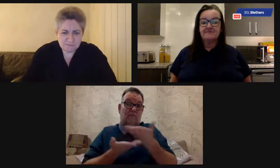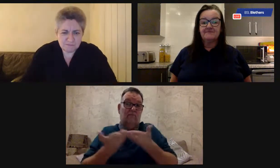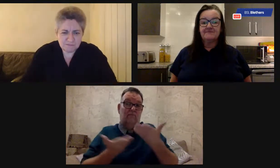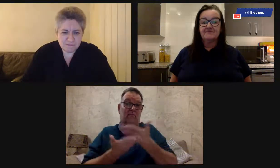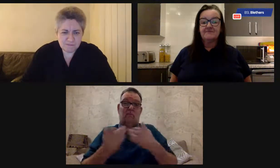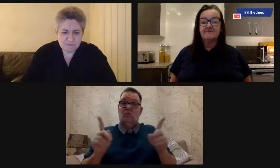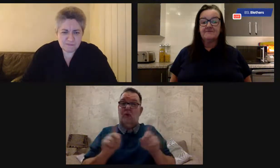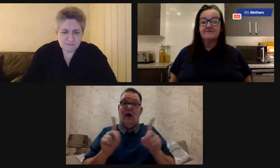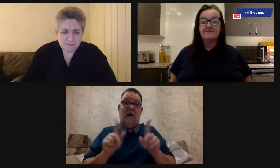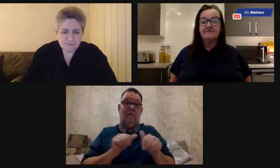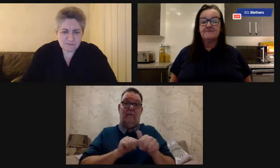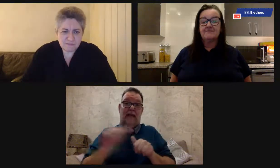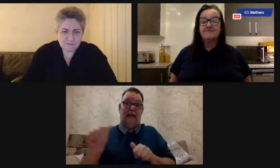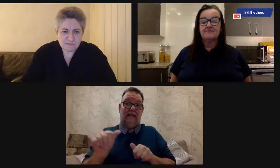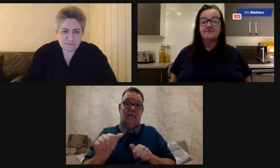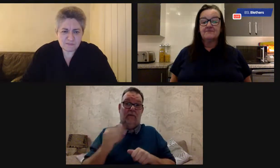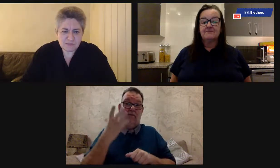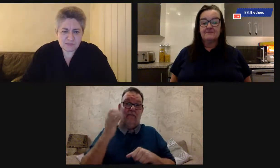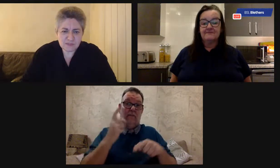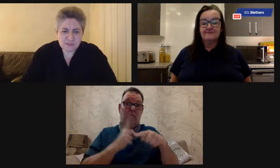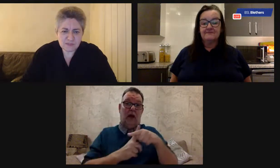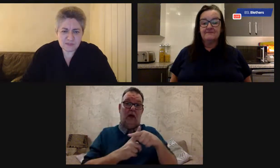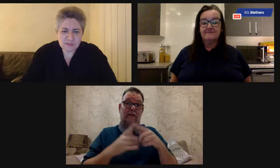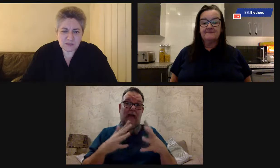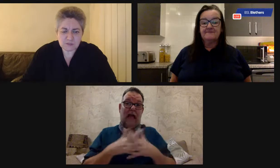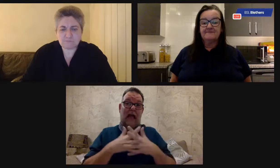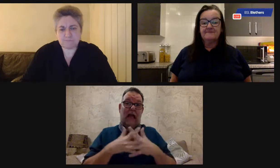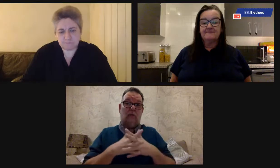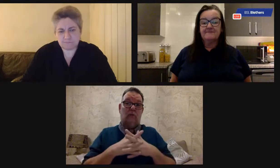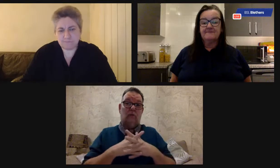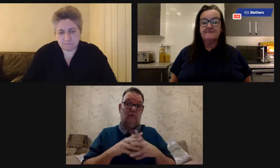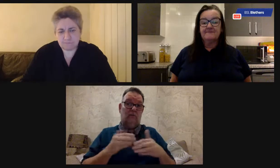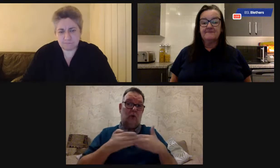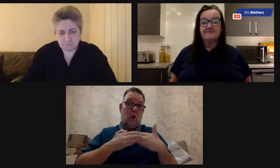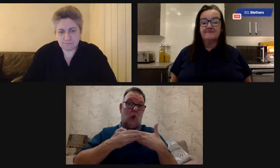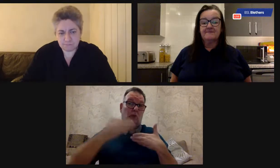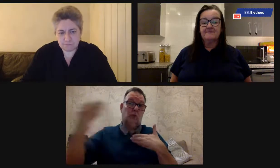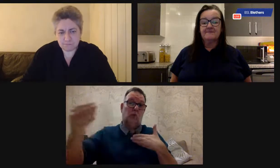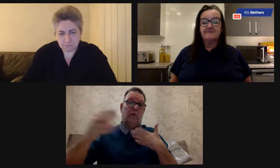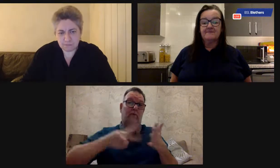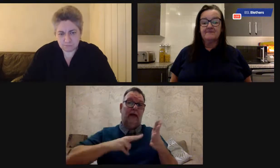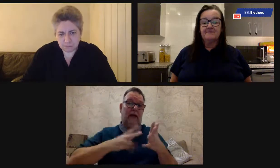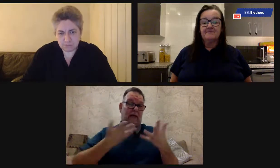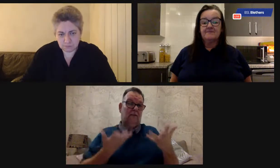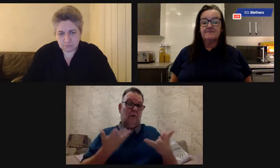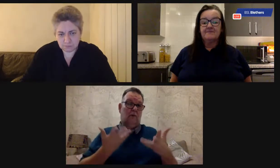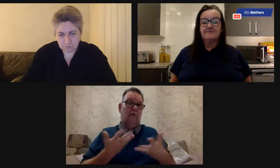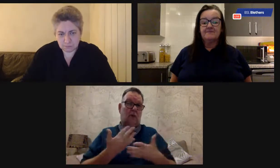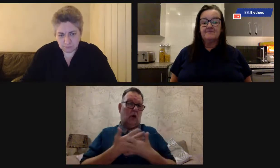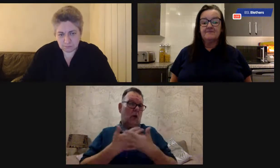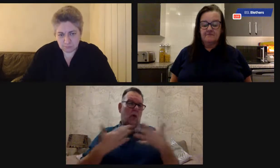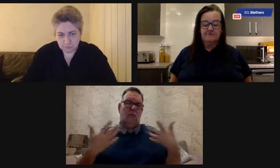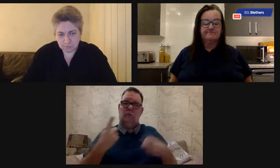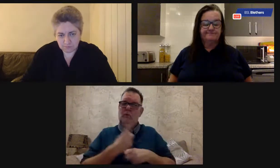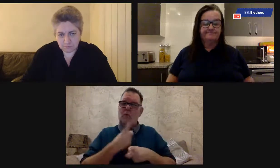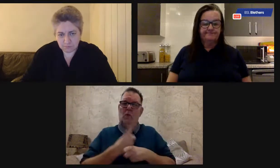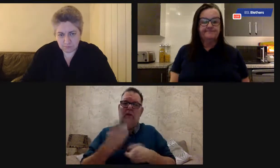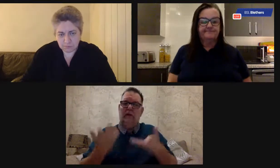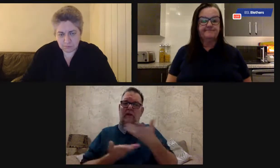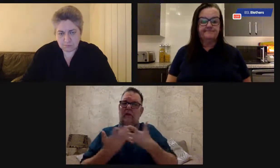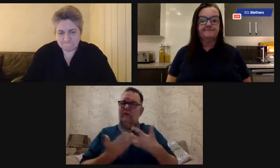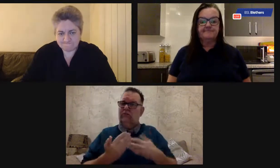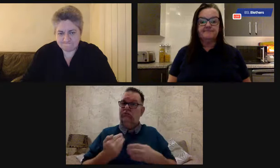Well, at the moment, it's just talk. What's the best for the organisation? And that's the long-term